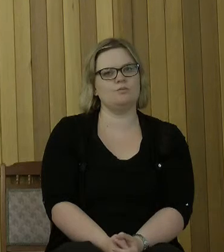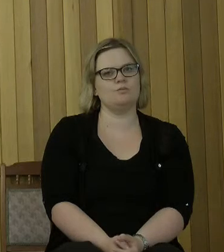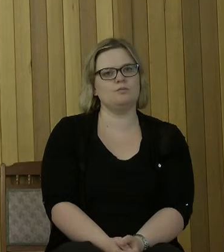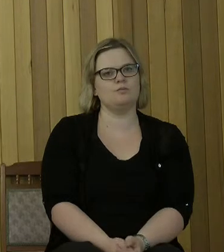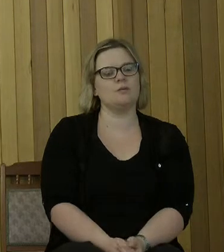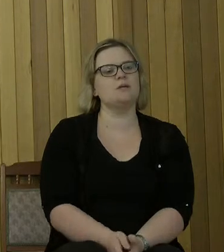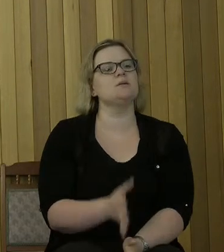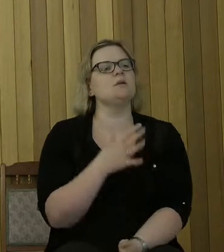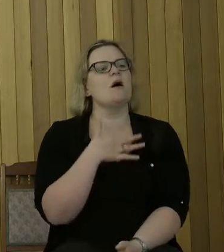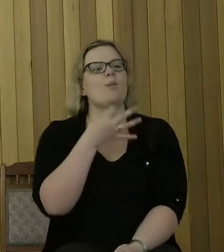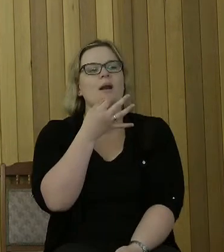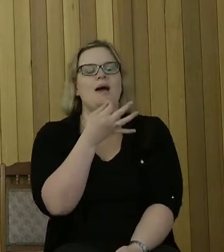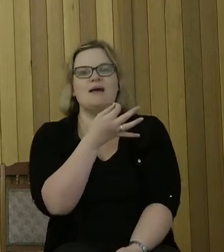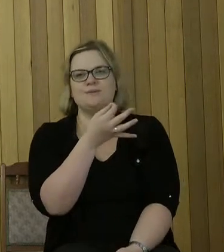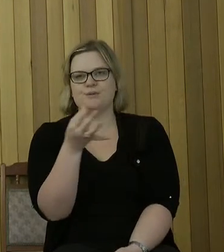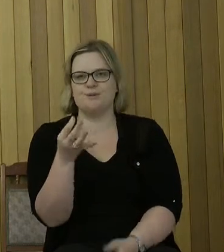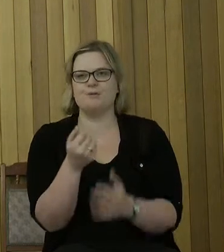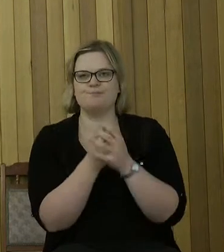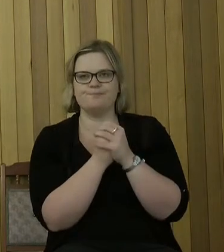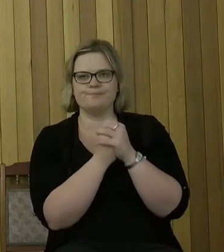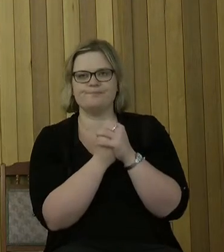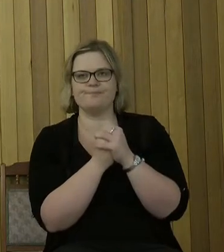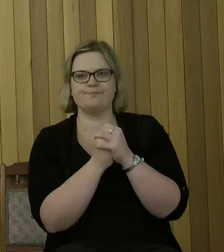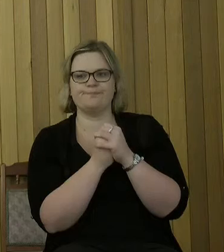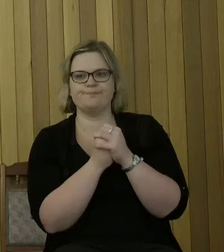So let me ask you this question.